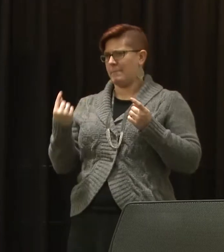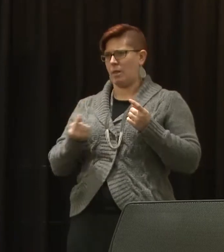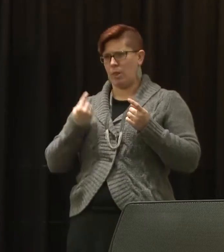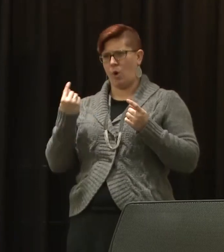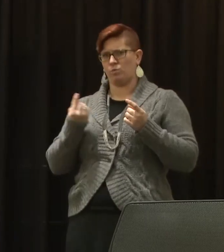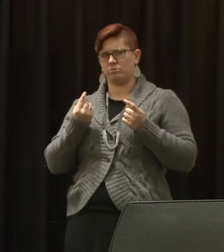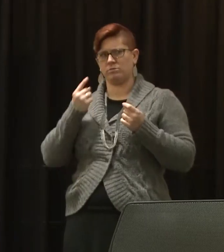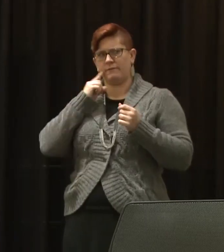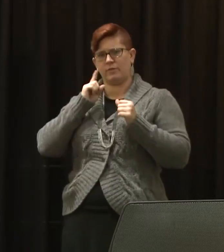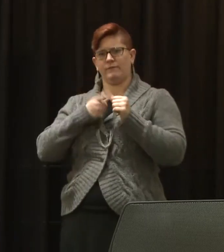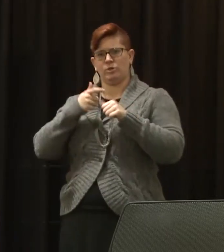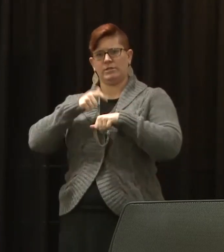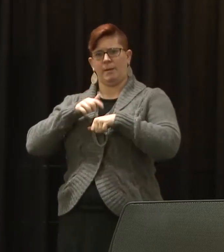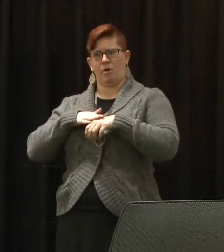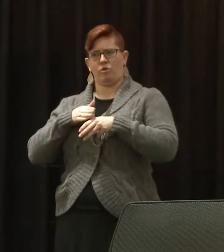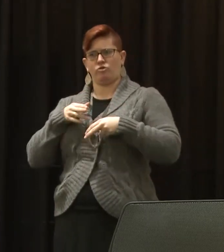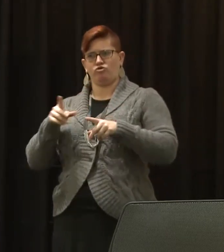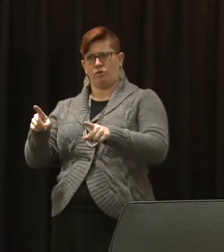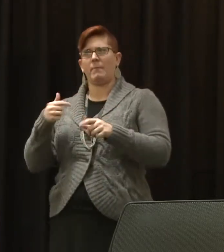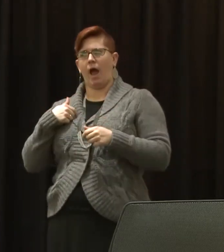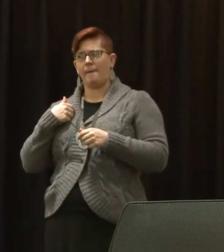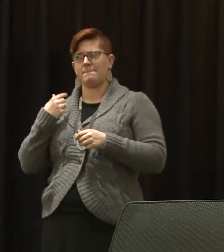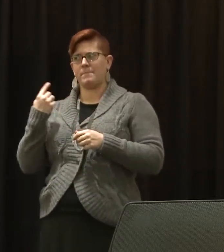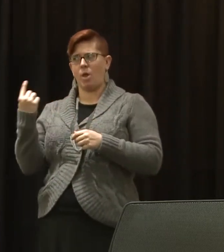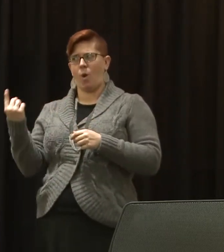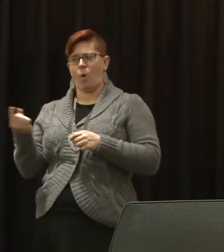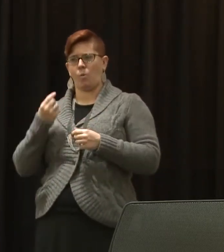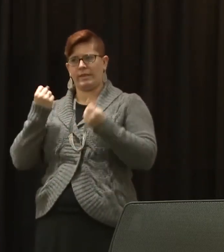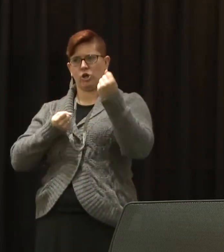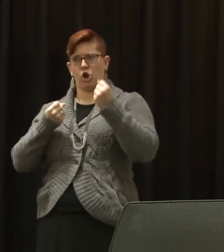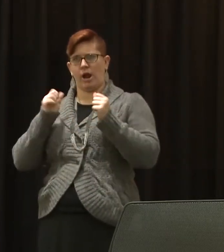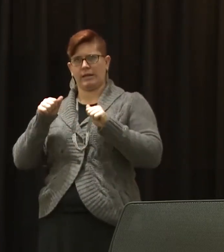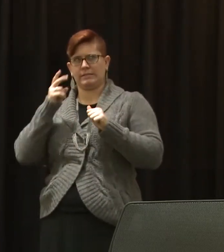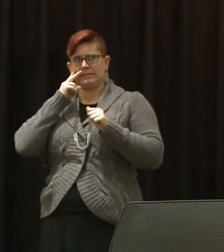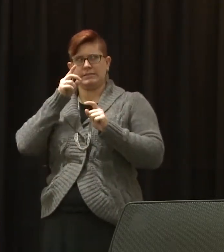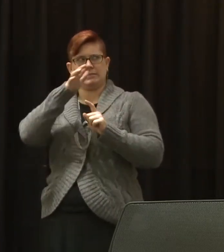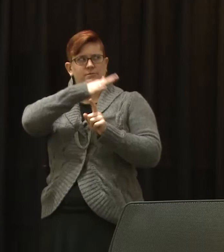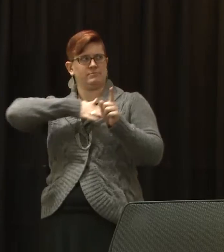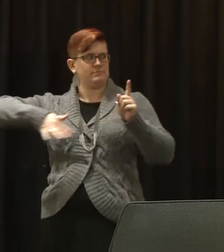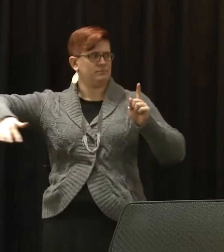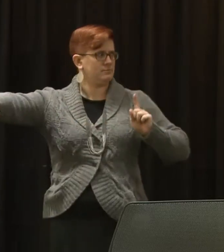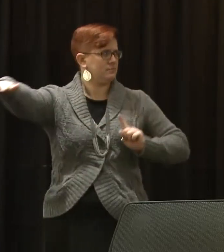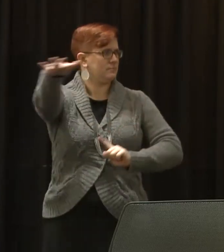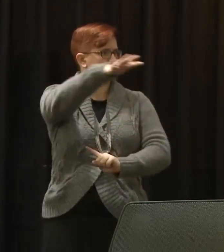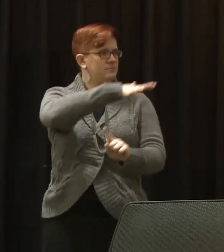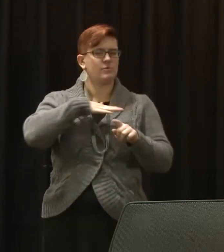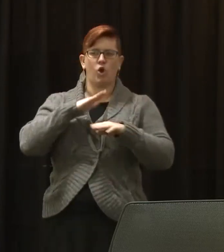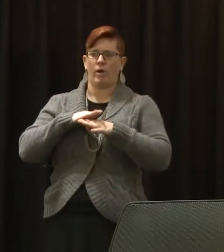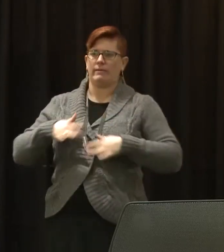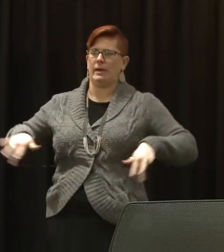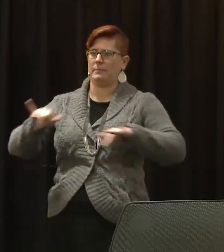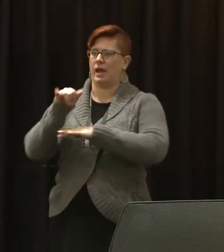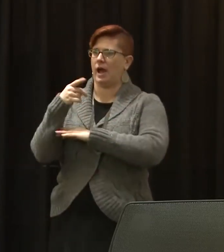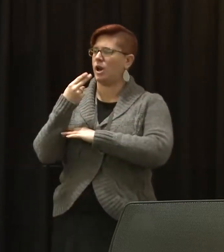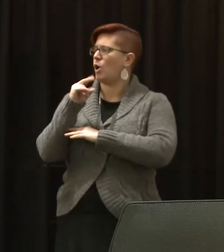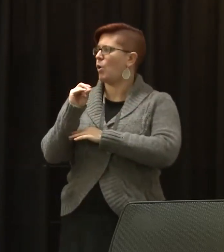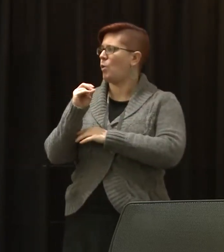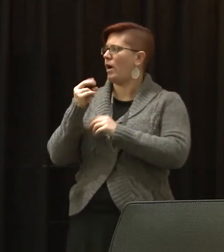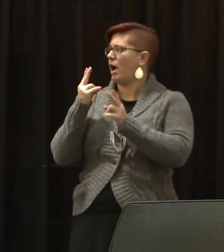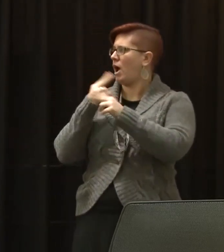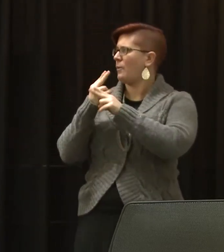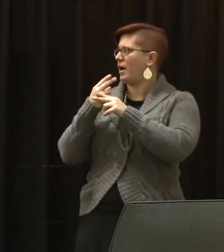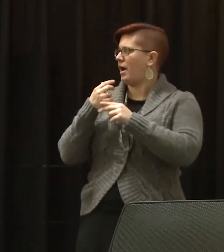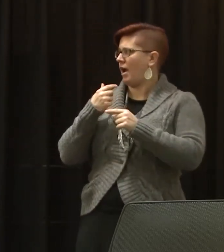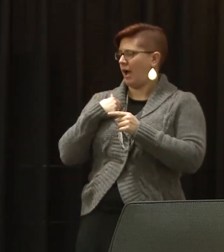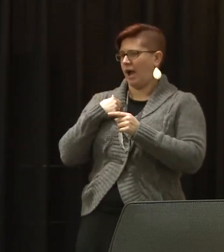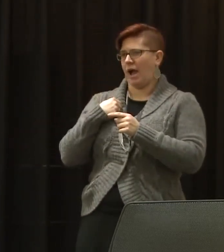For the first time on this trip, I am the only vehicle visible in any direction. On this empty Idaho highway, I am one with the